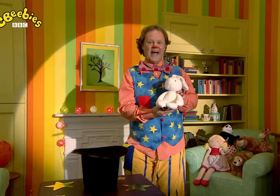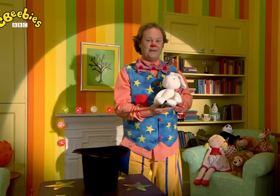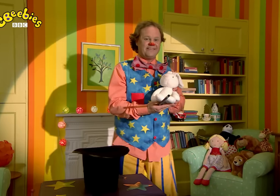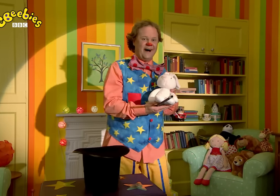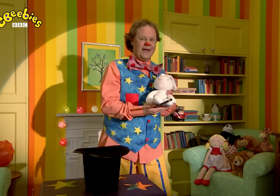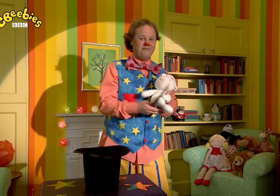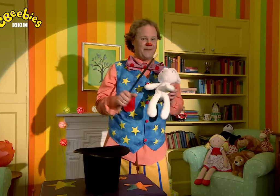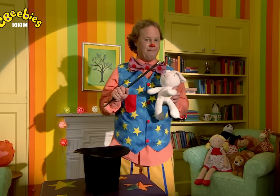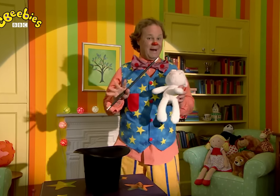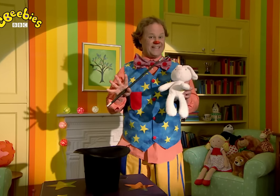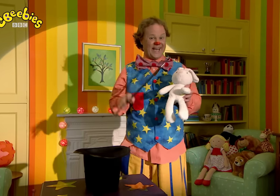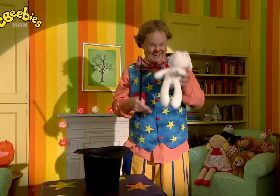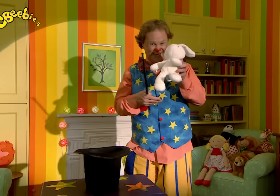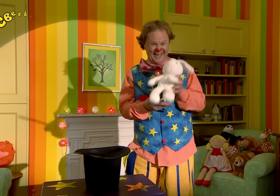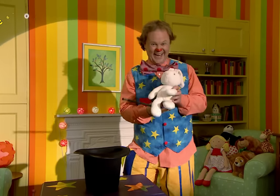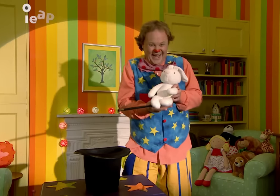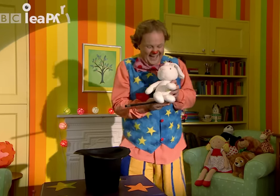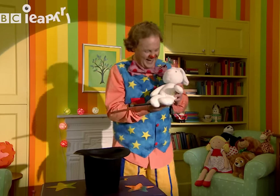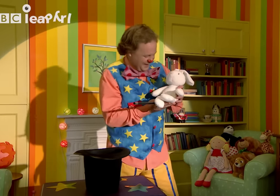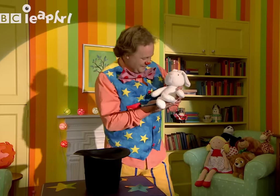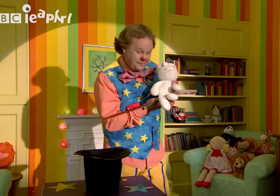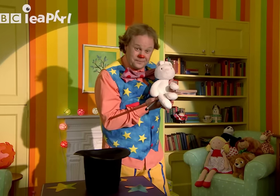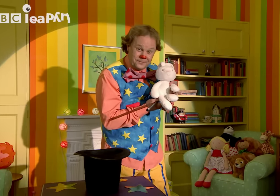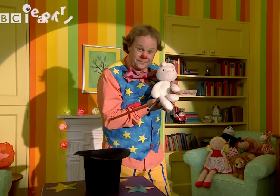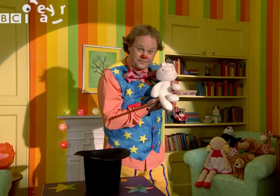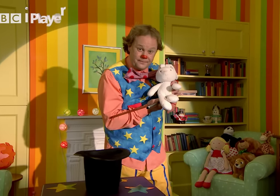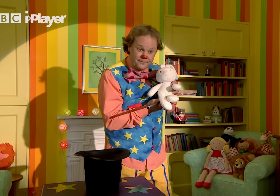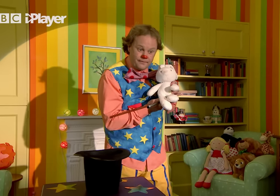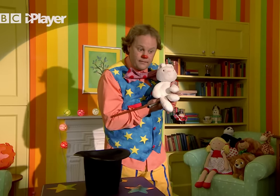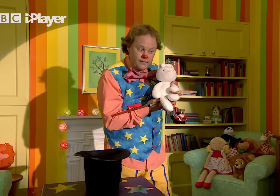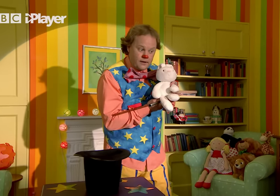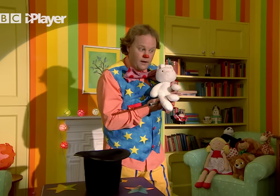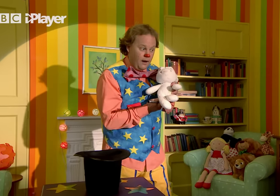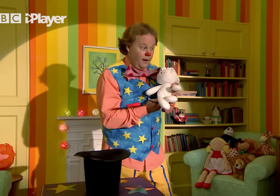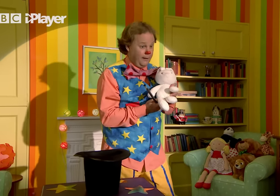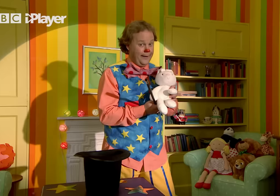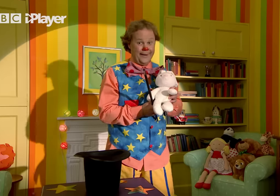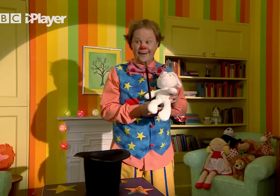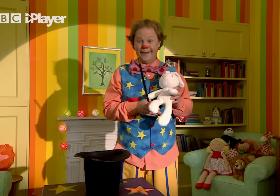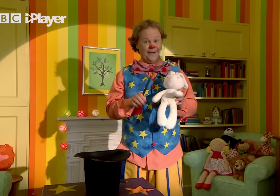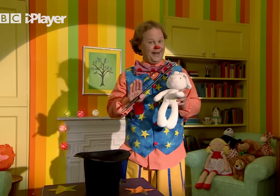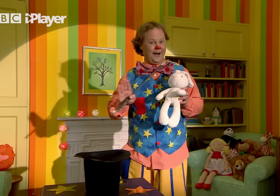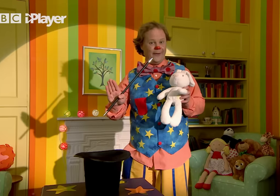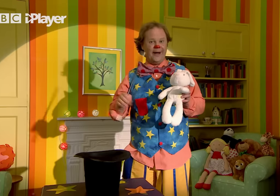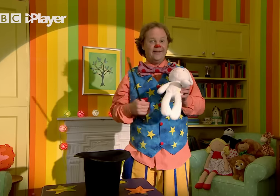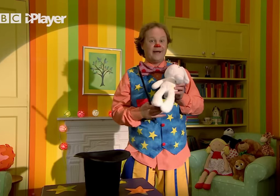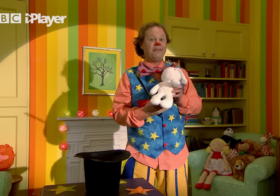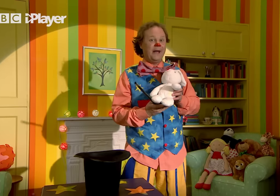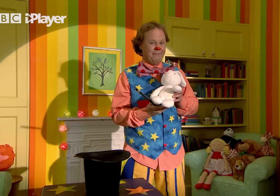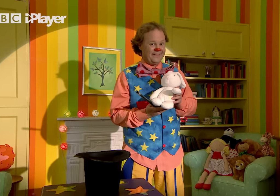it's time for the magic. Are you going to make the rabbit disappear, Mr. Tumble? Oh, no, something better